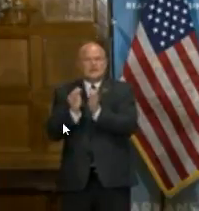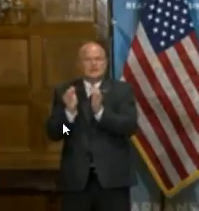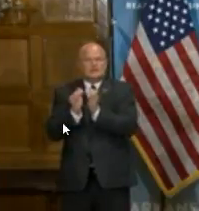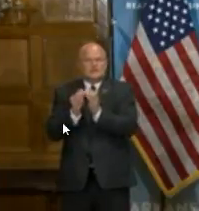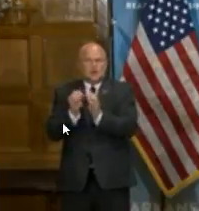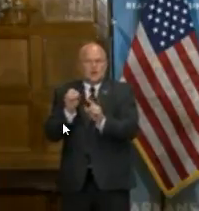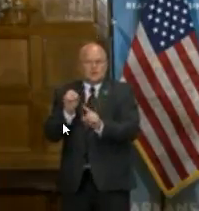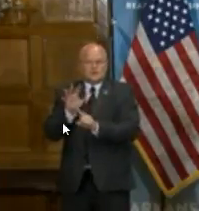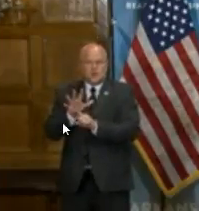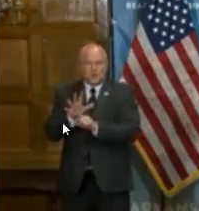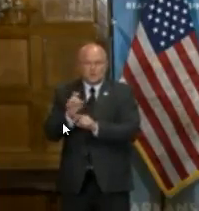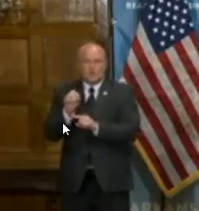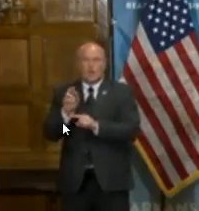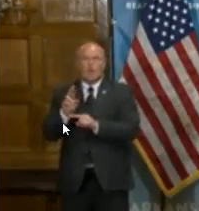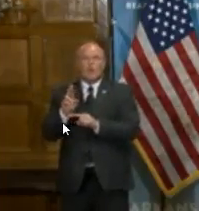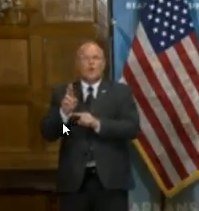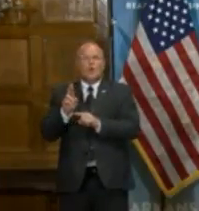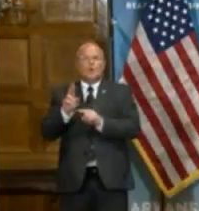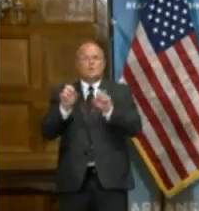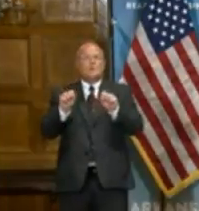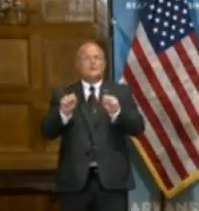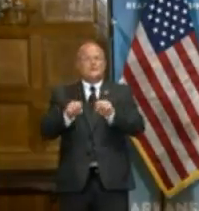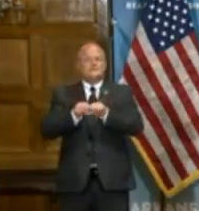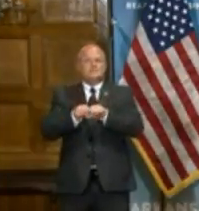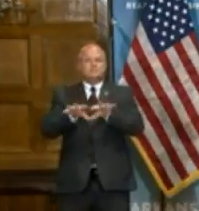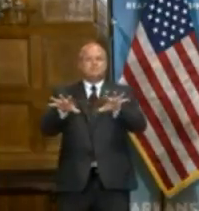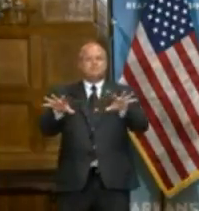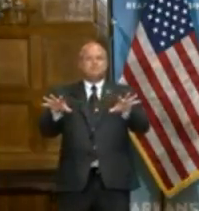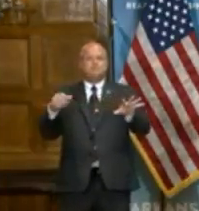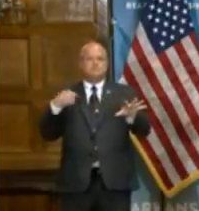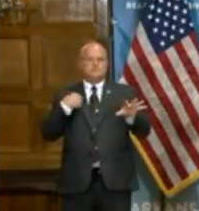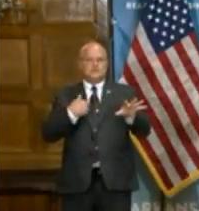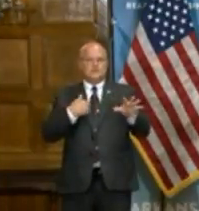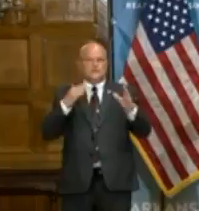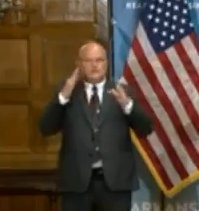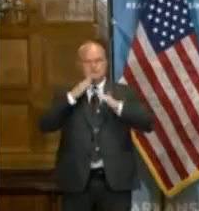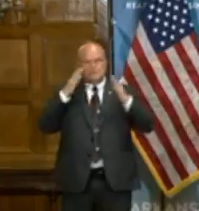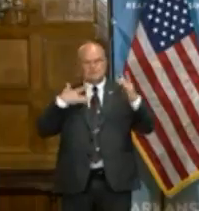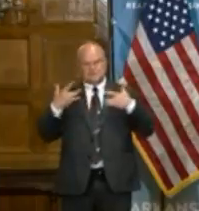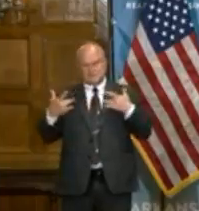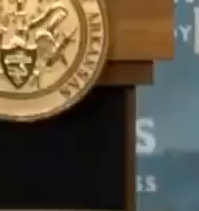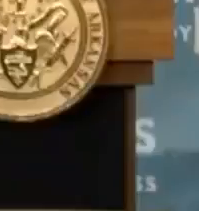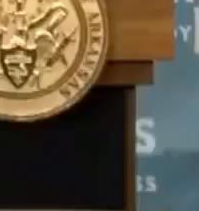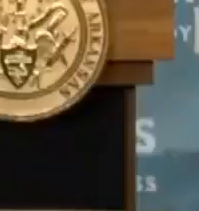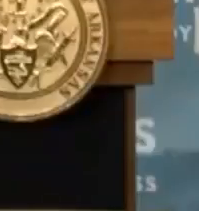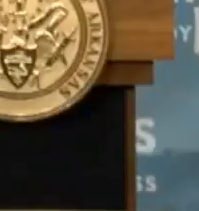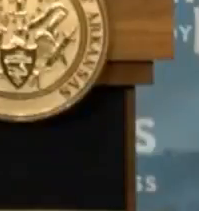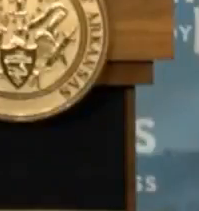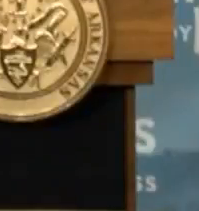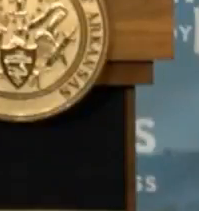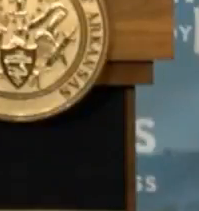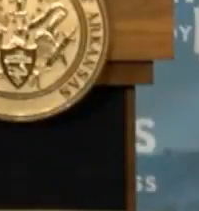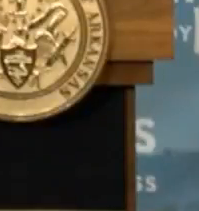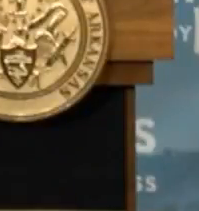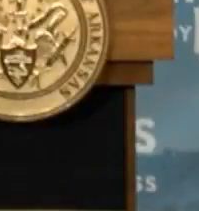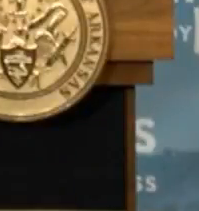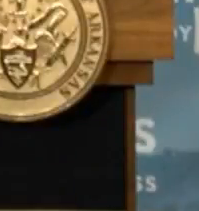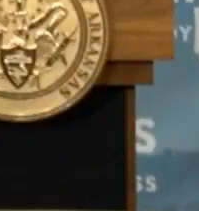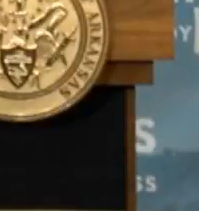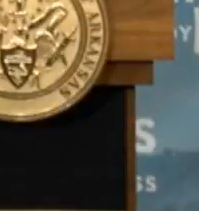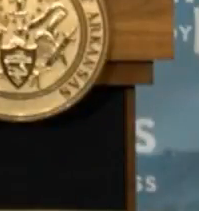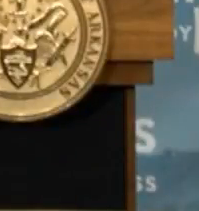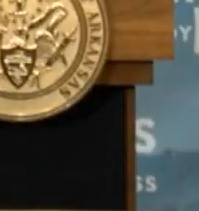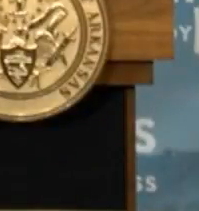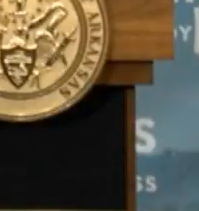small exposure or whether it is the potential outbreak that we all worry about. And then if you go to the next slide,